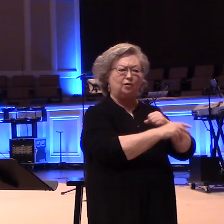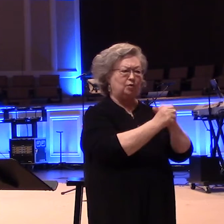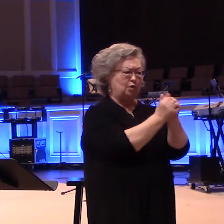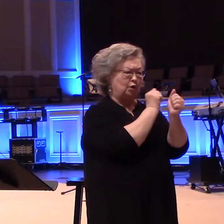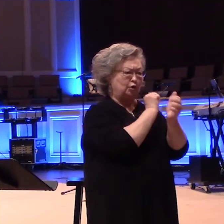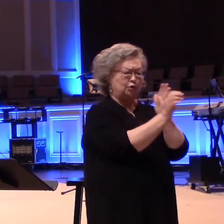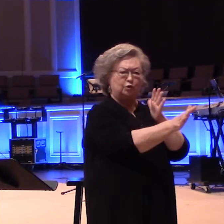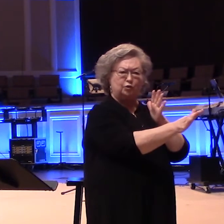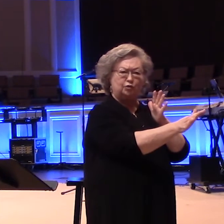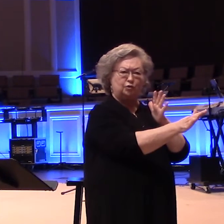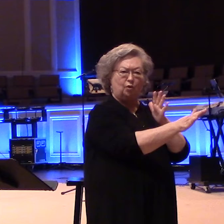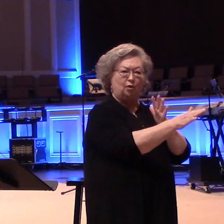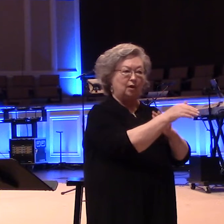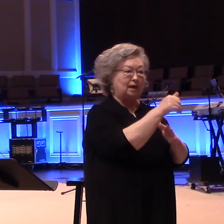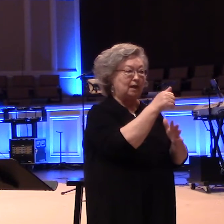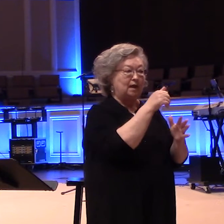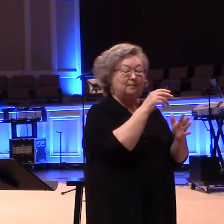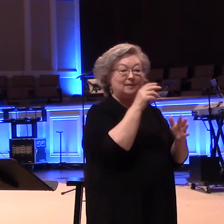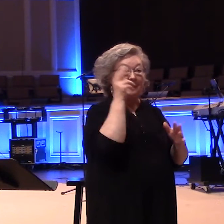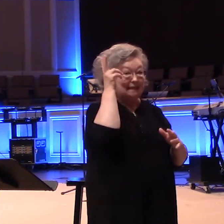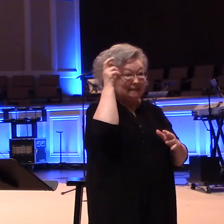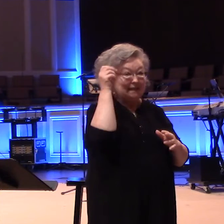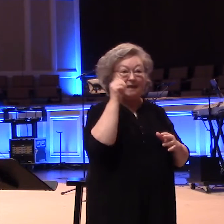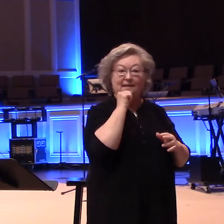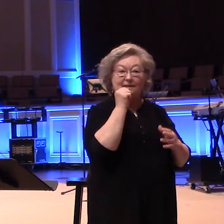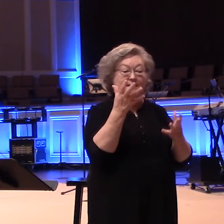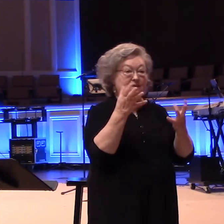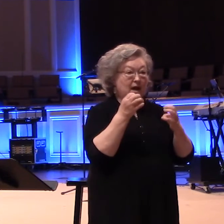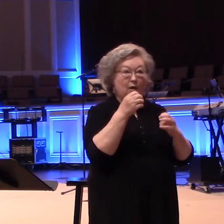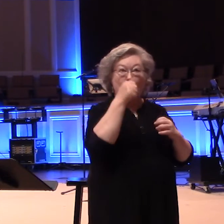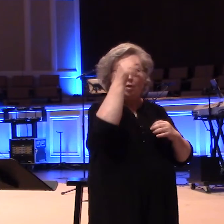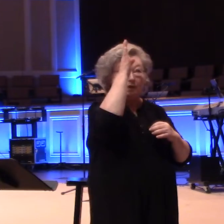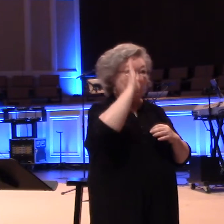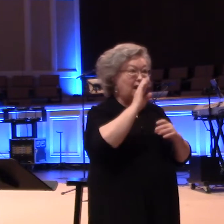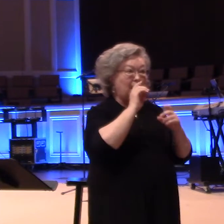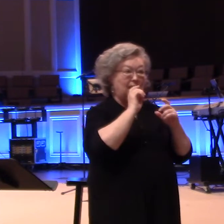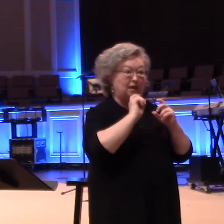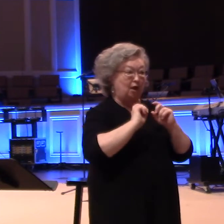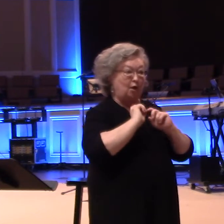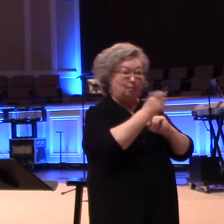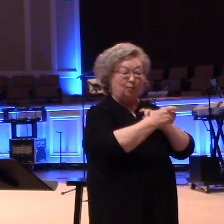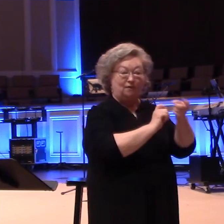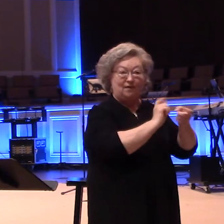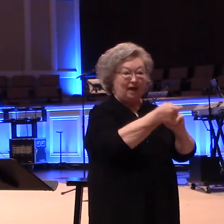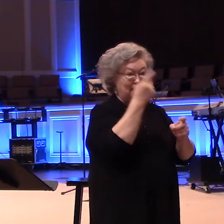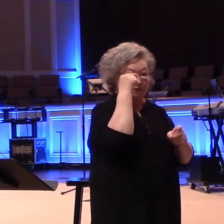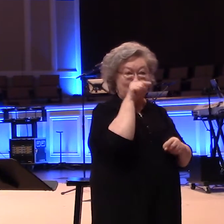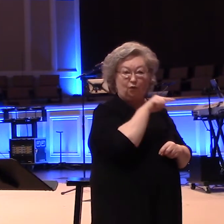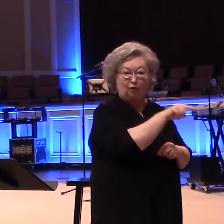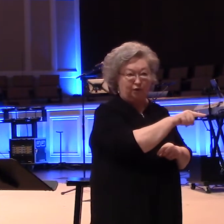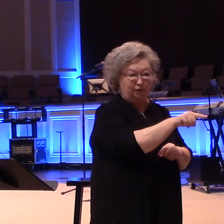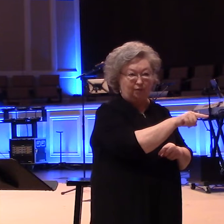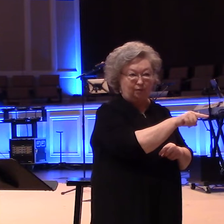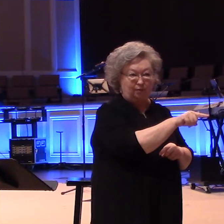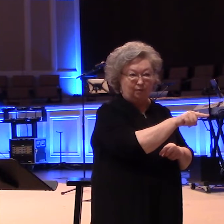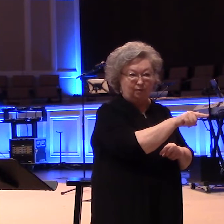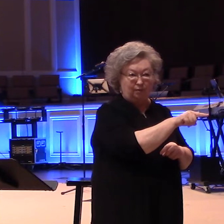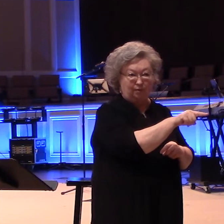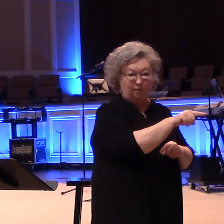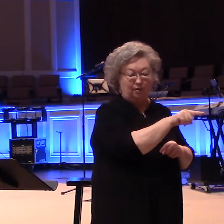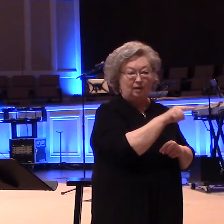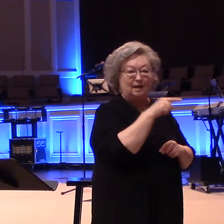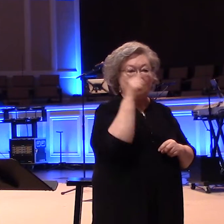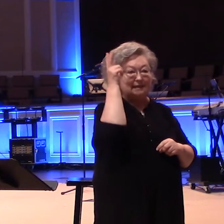provision over your life in every area. He wants to absolutely destroy that. And one of the things that giving does, because see, Satan's a taker.